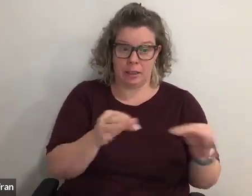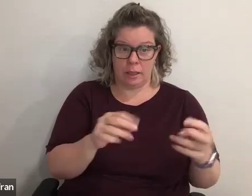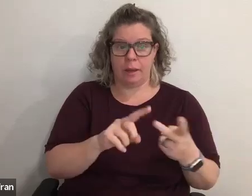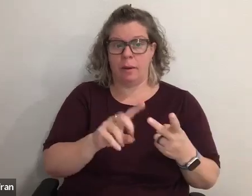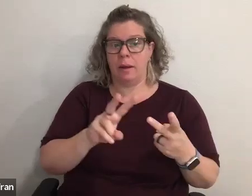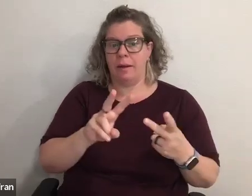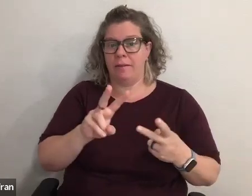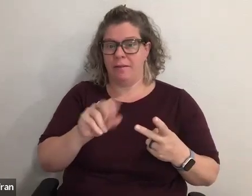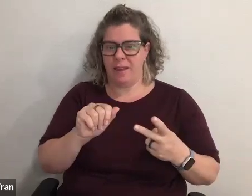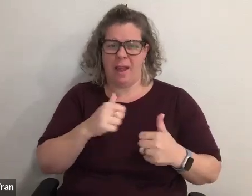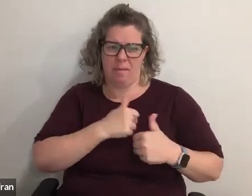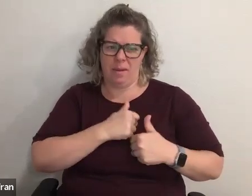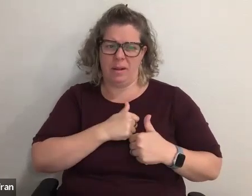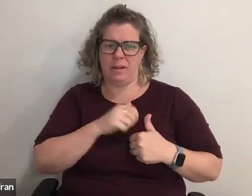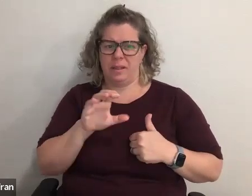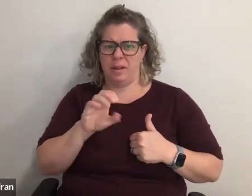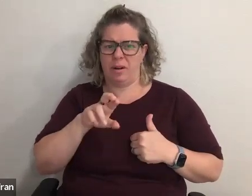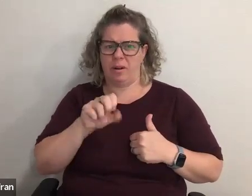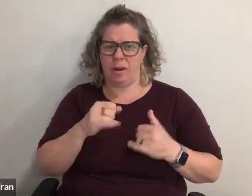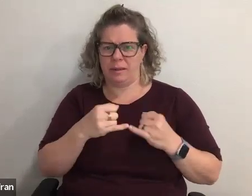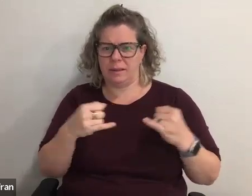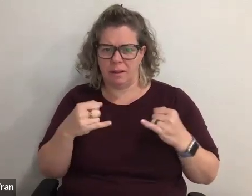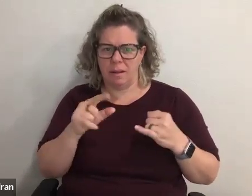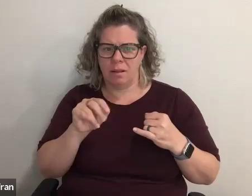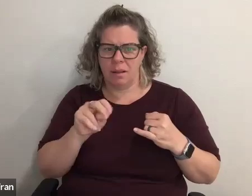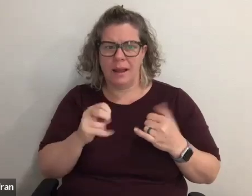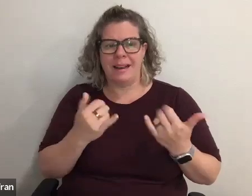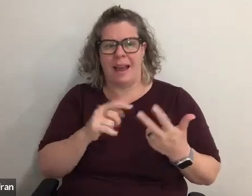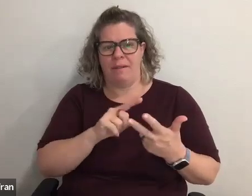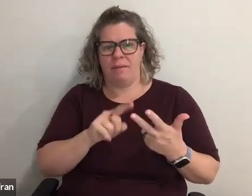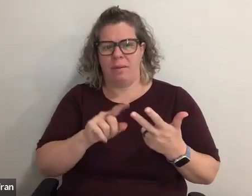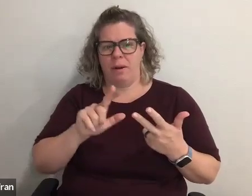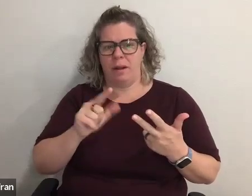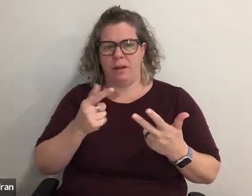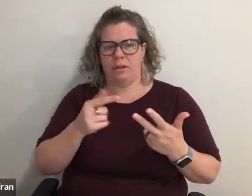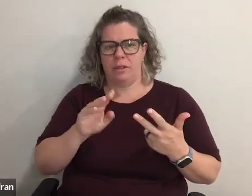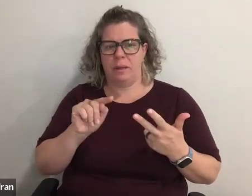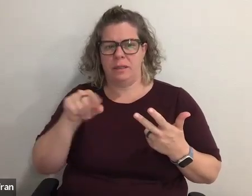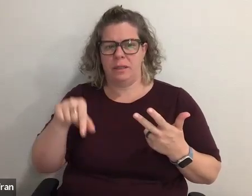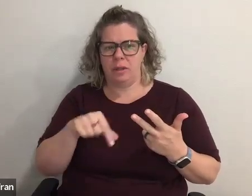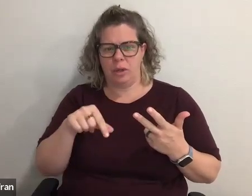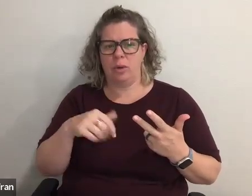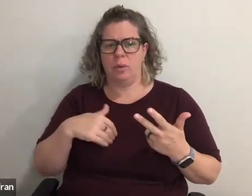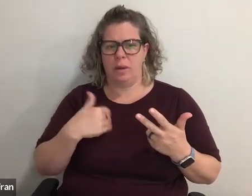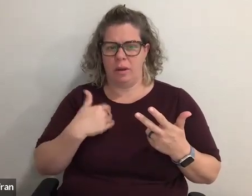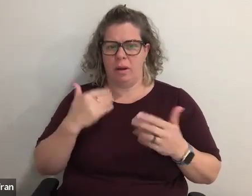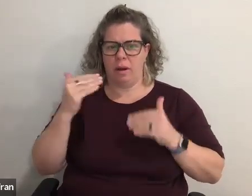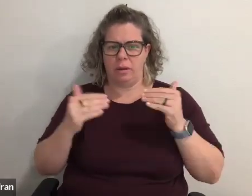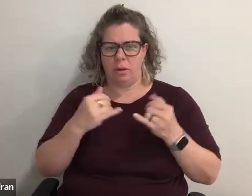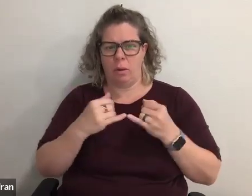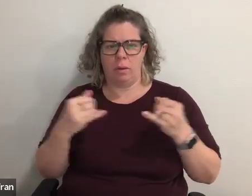line. And for the next day or so, you can go to the LGBTQ plus youth and young adult line, but